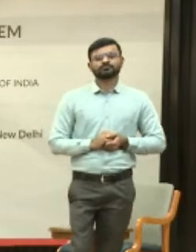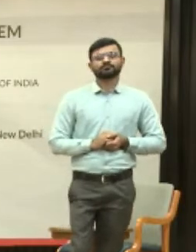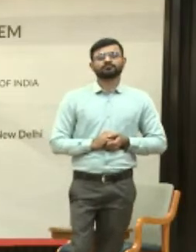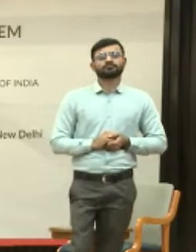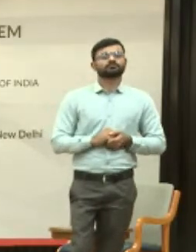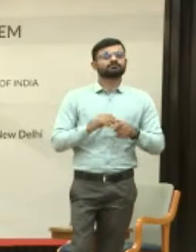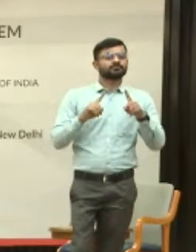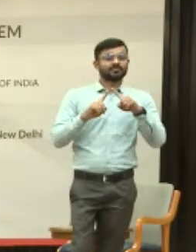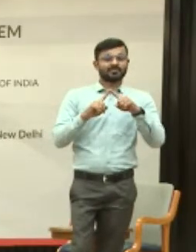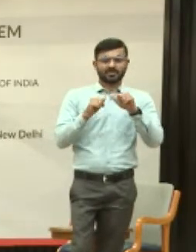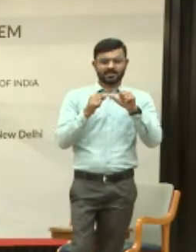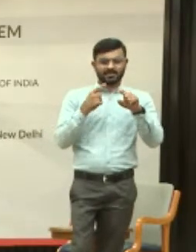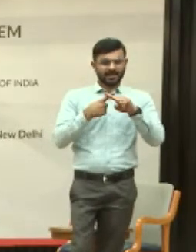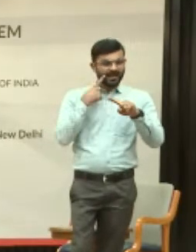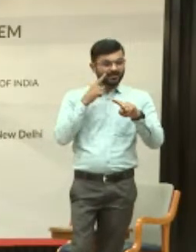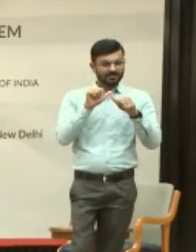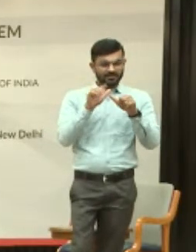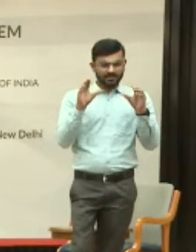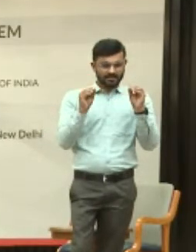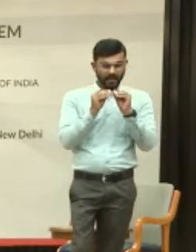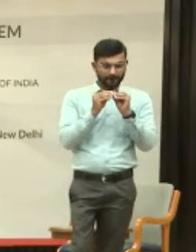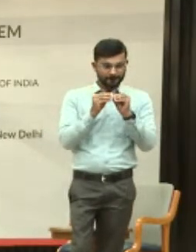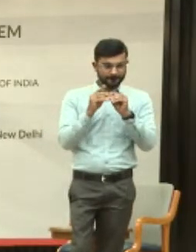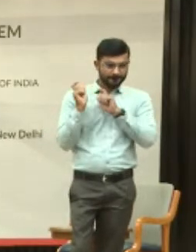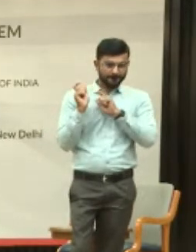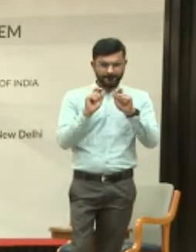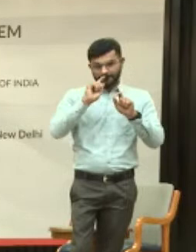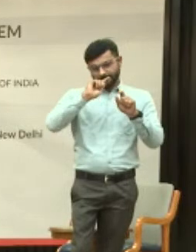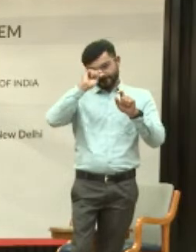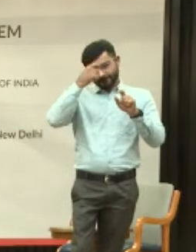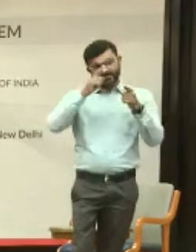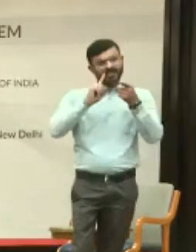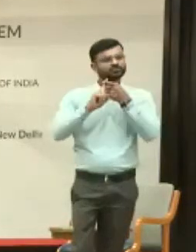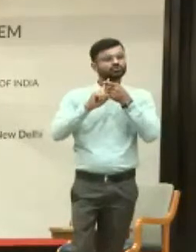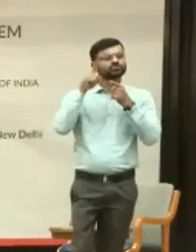The taxi cabs in England,